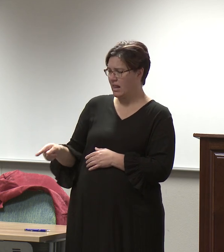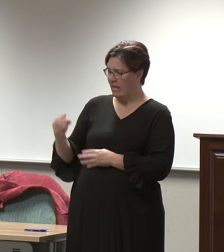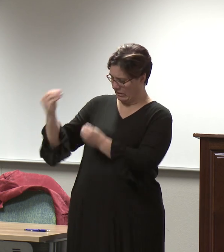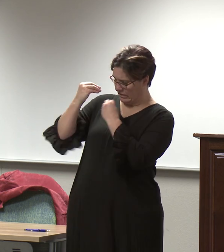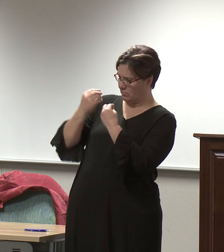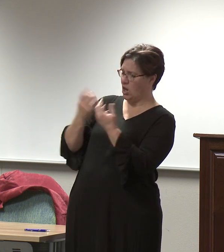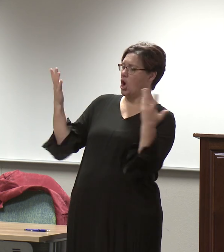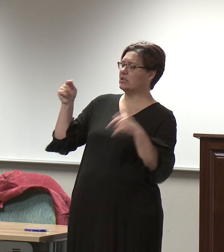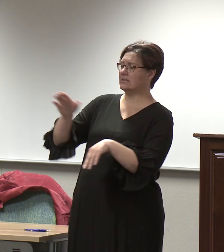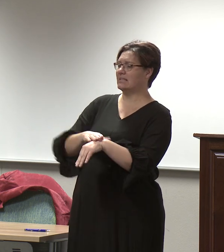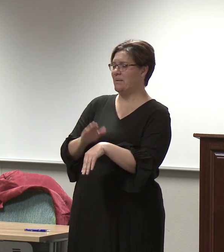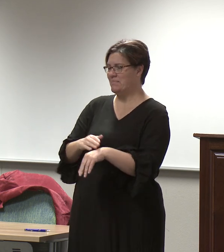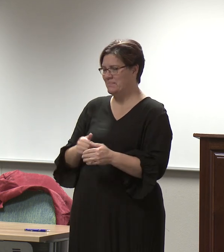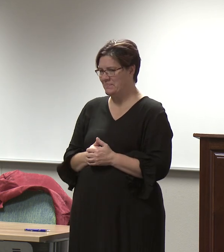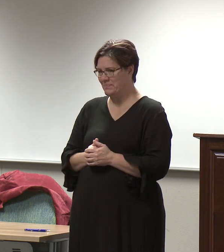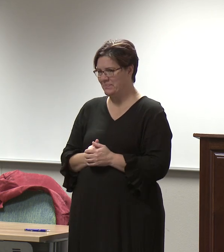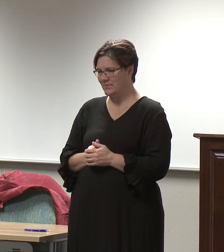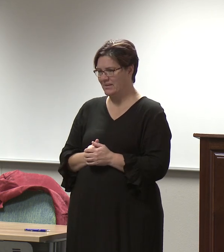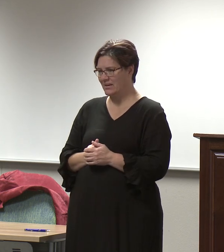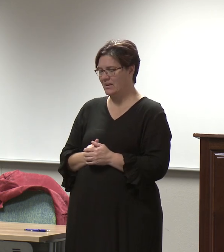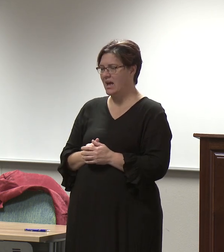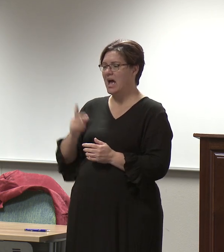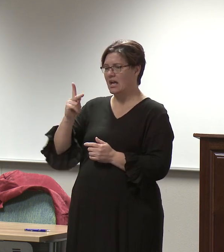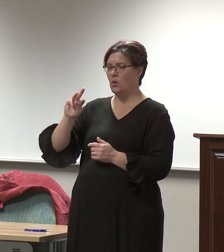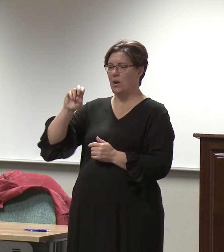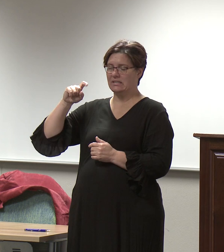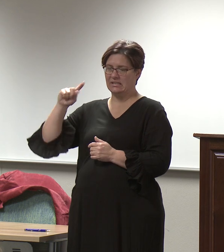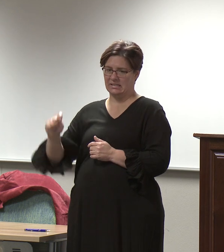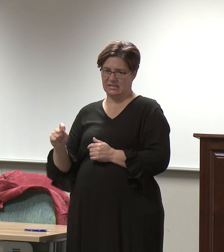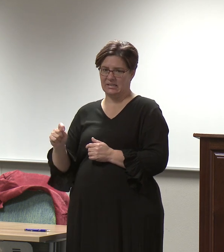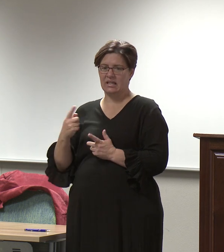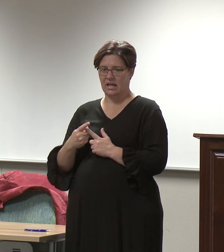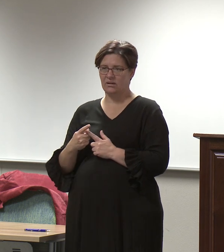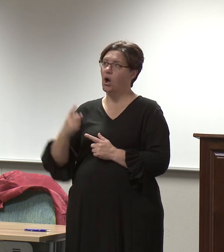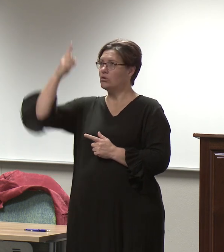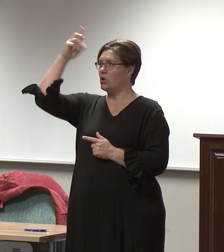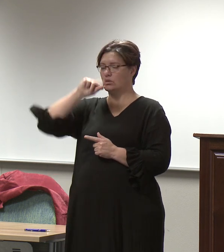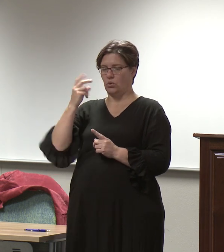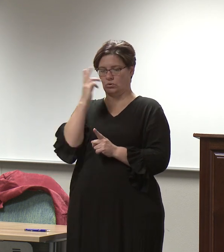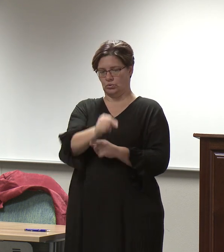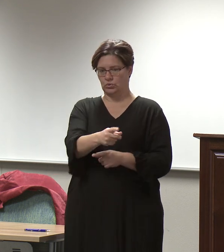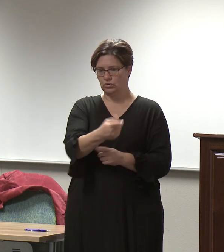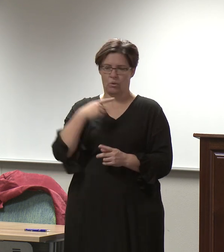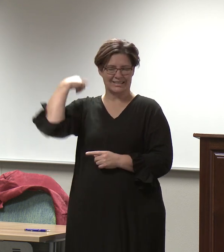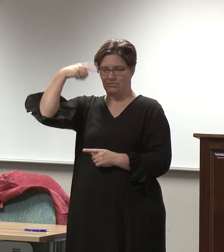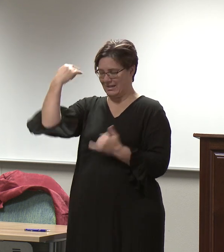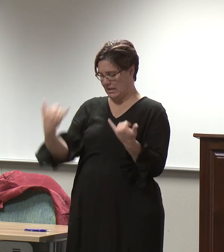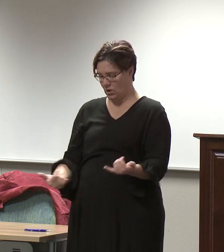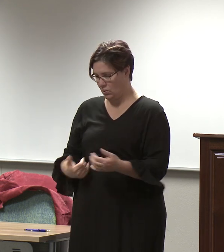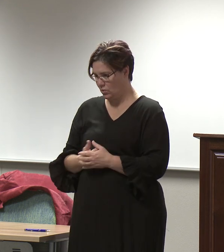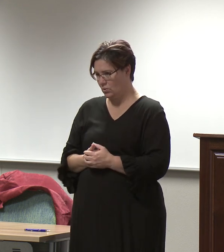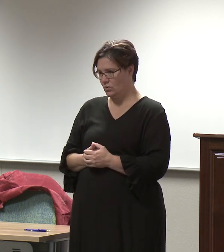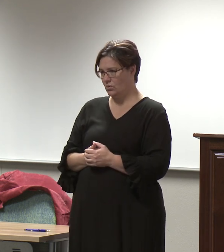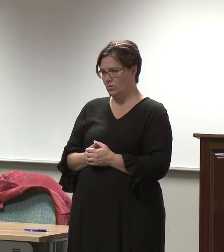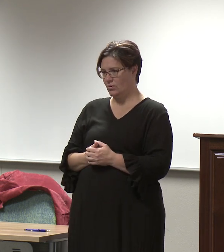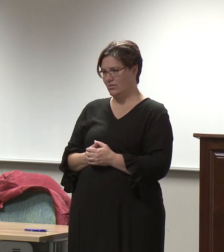lot at that time. Now, Kanye West now is someone that God spoke to, so it's crazy. But